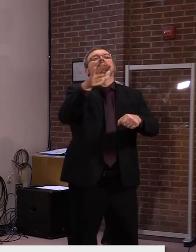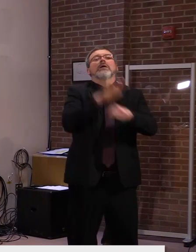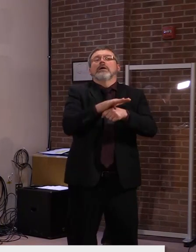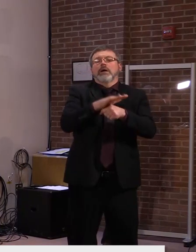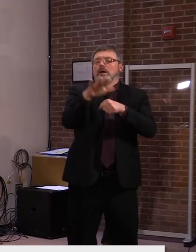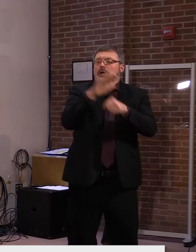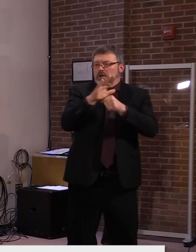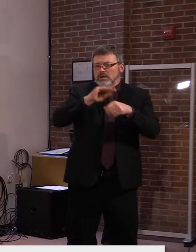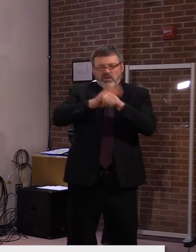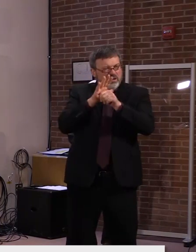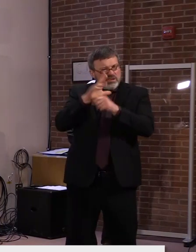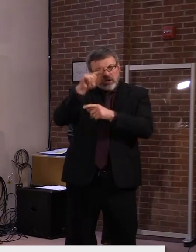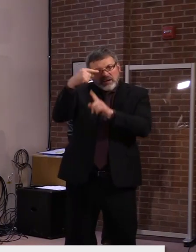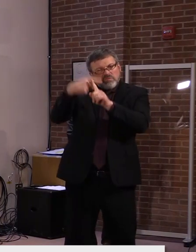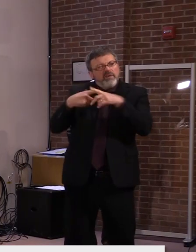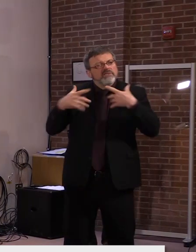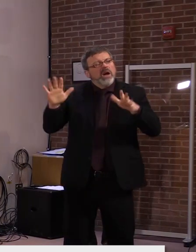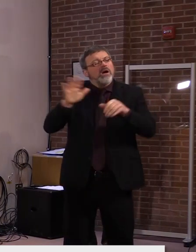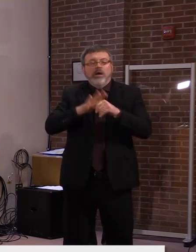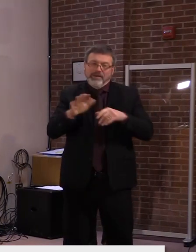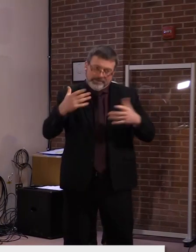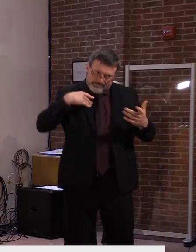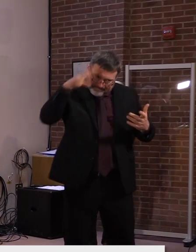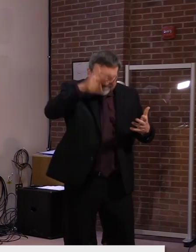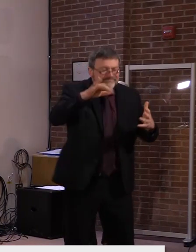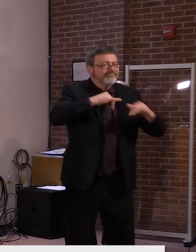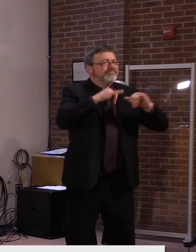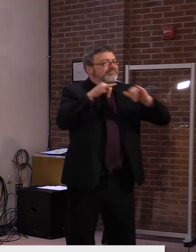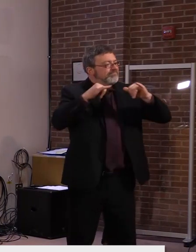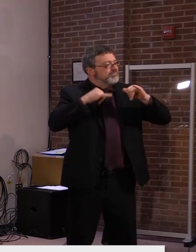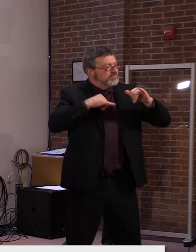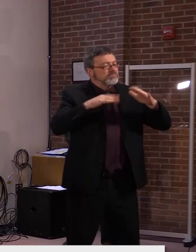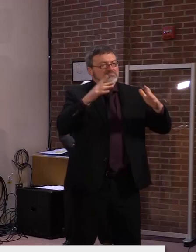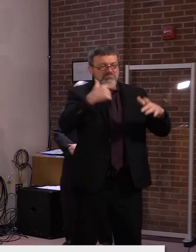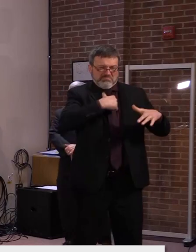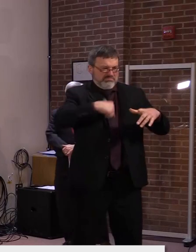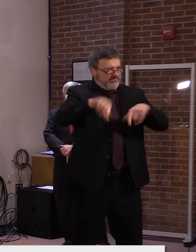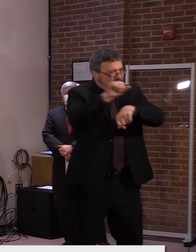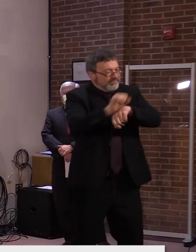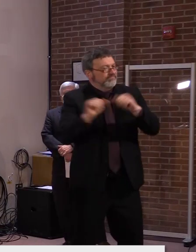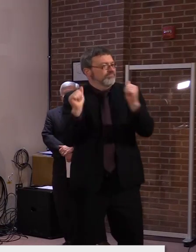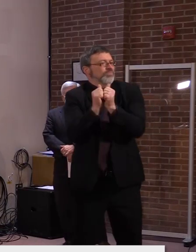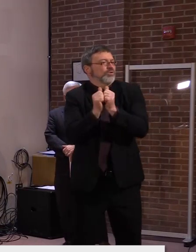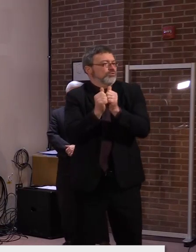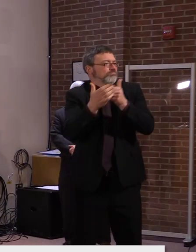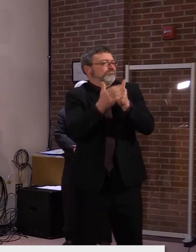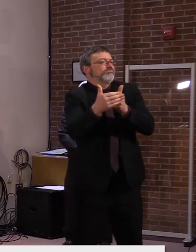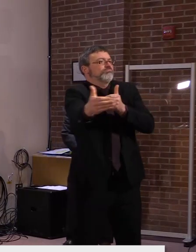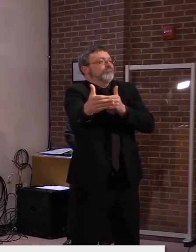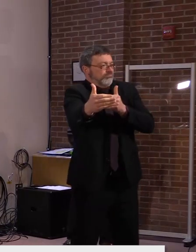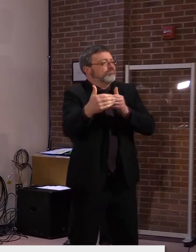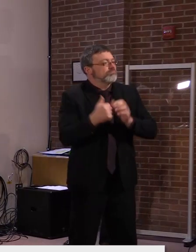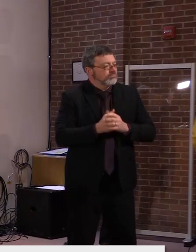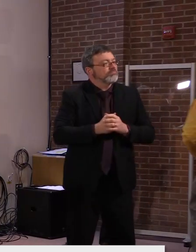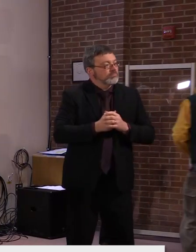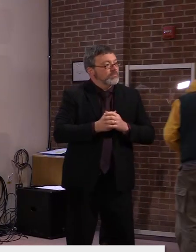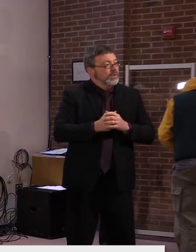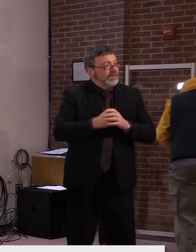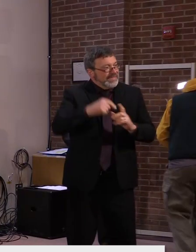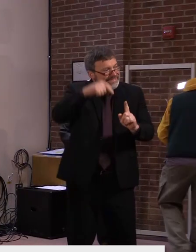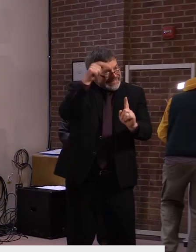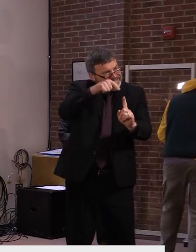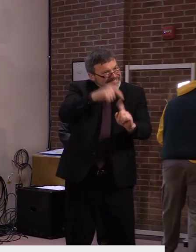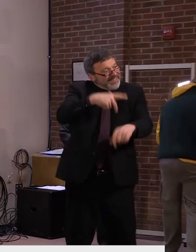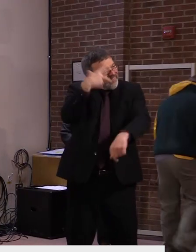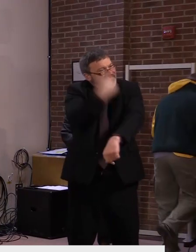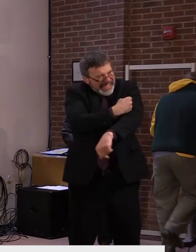just like other viruses like the flu. But doing your part and getting vaccinated has made a huge